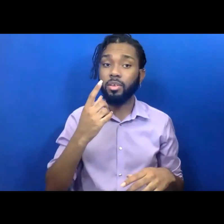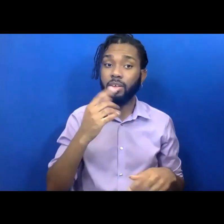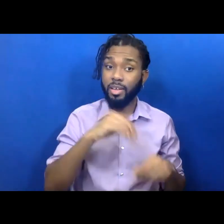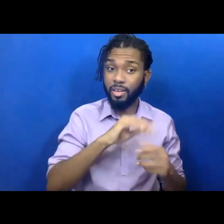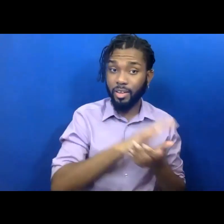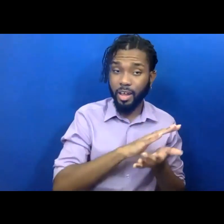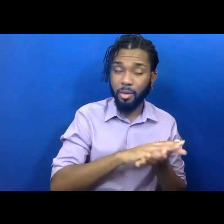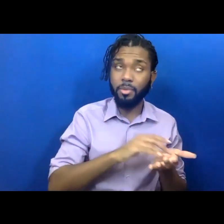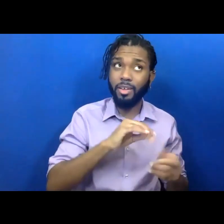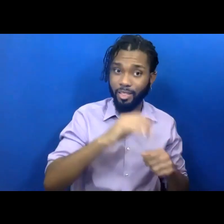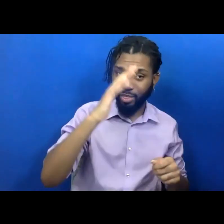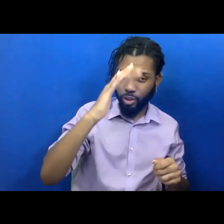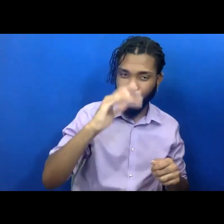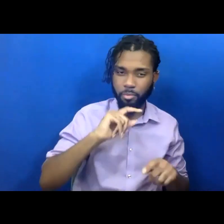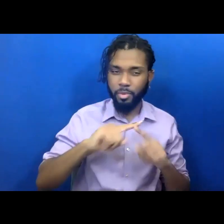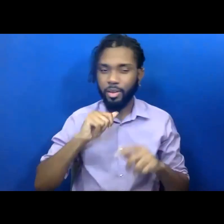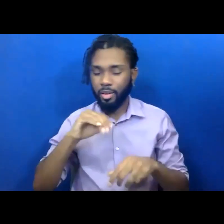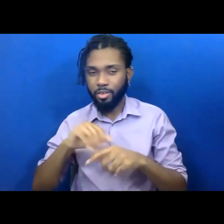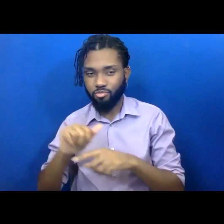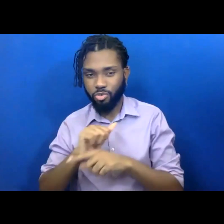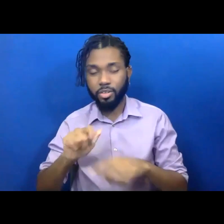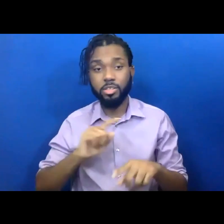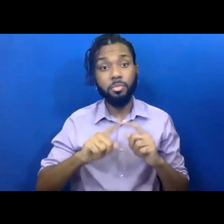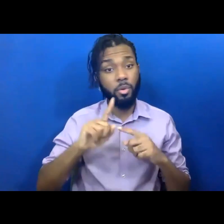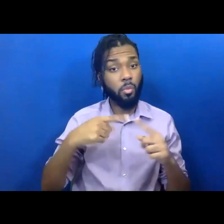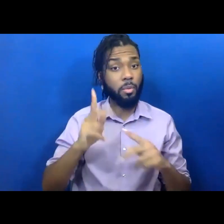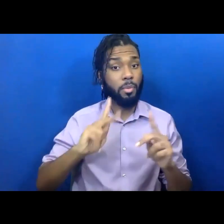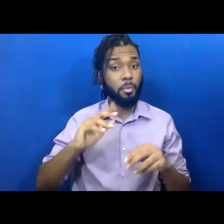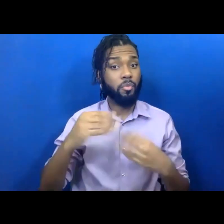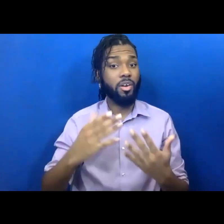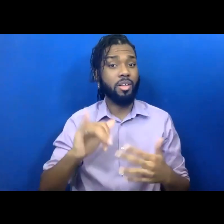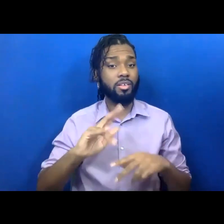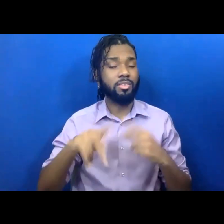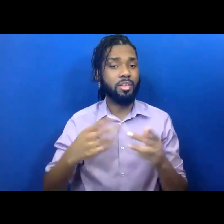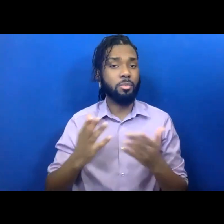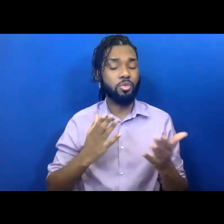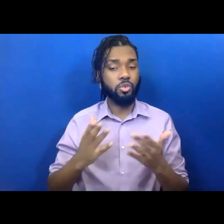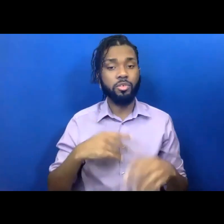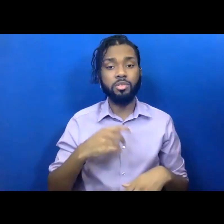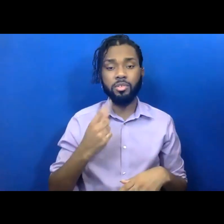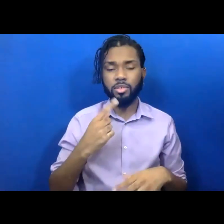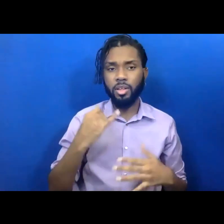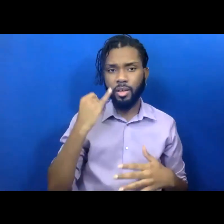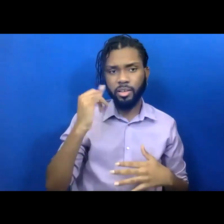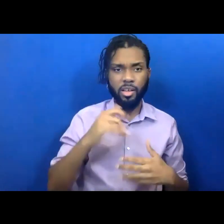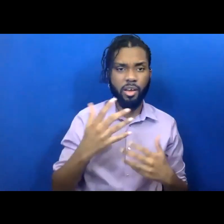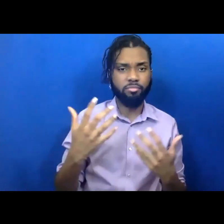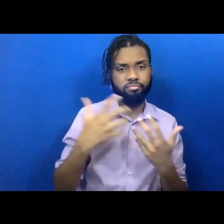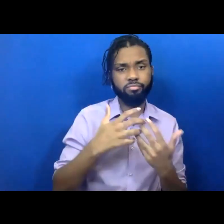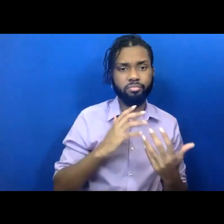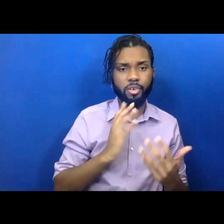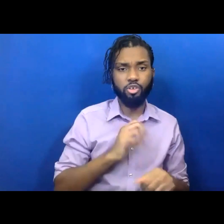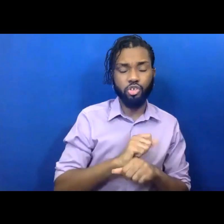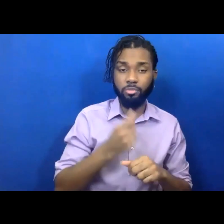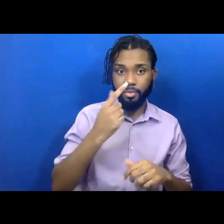in practice, when people are providing that type of service, the ideas that will fall within our jobs, that, like in my case, I'm paid as